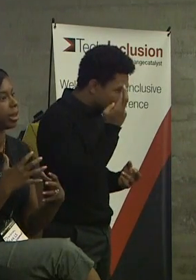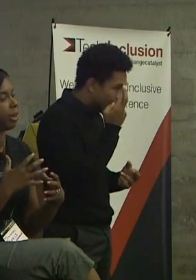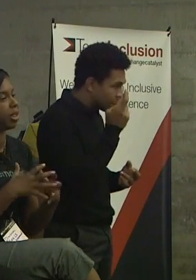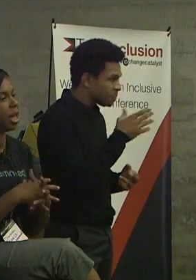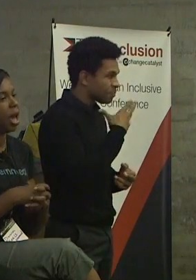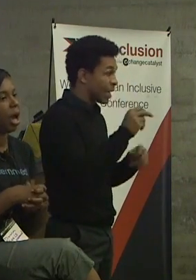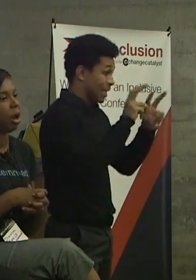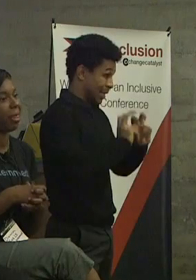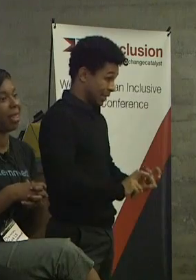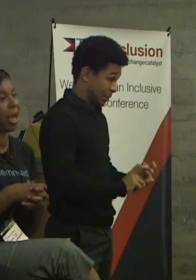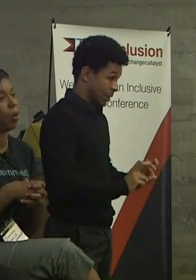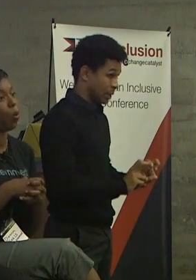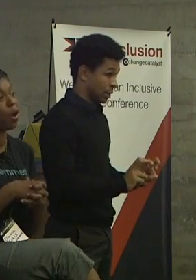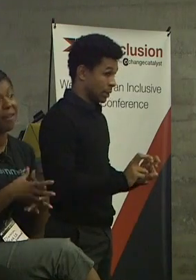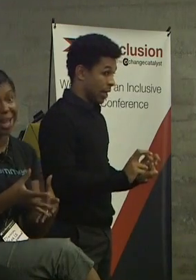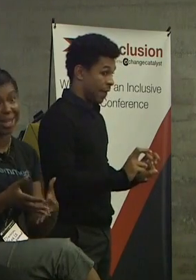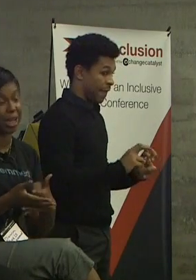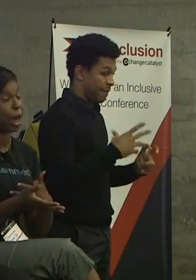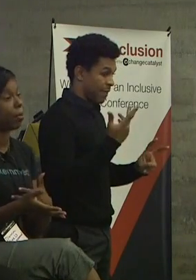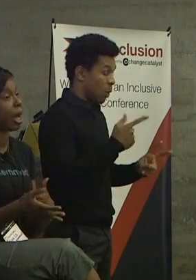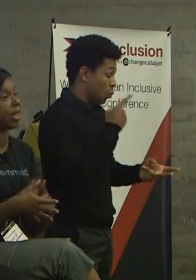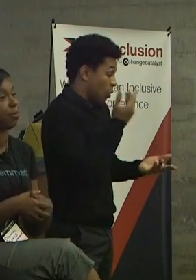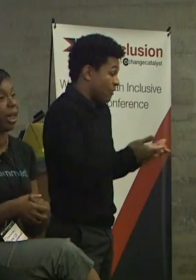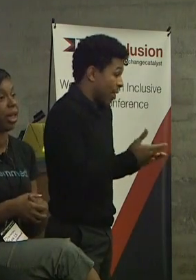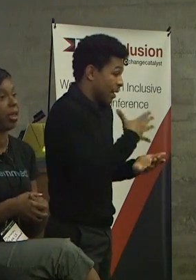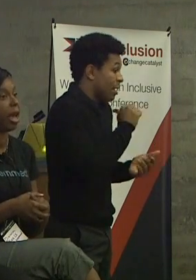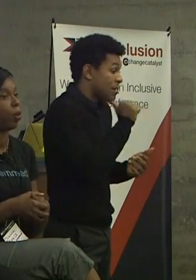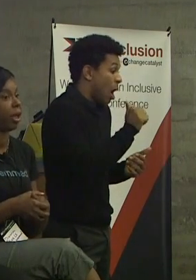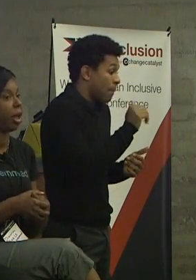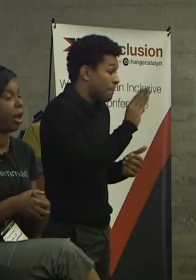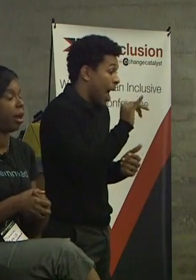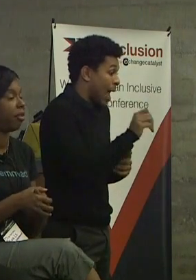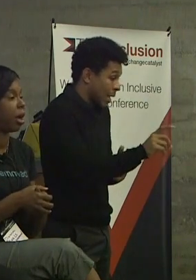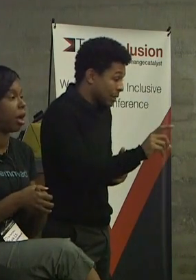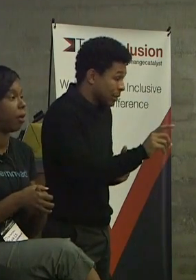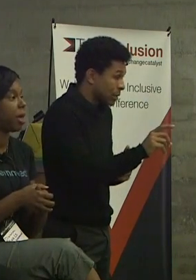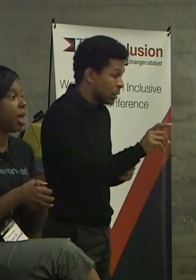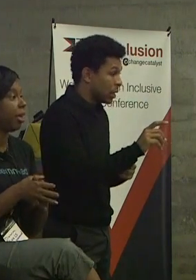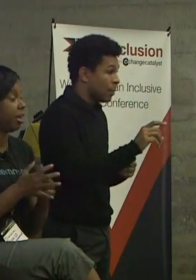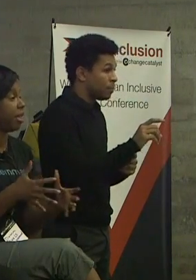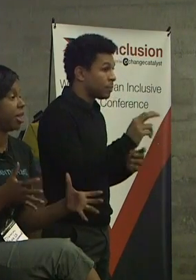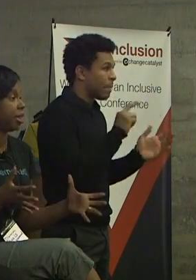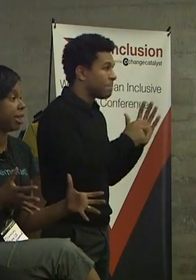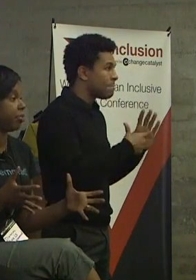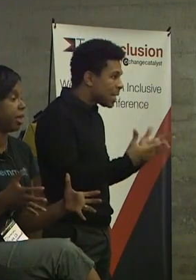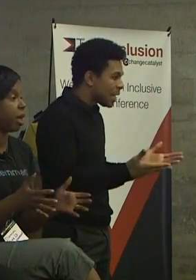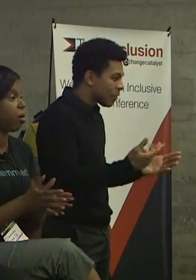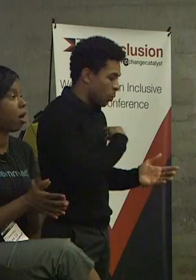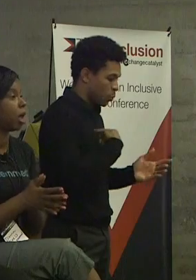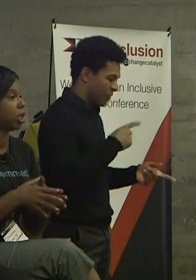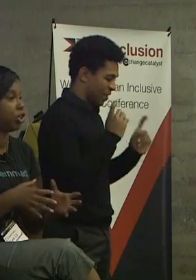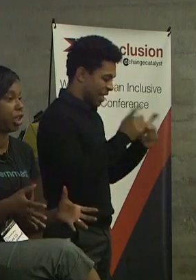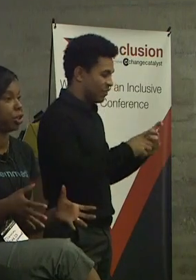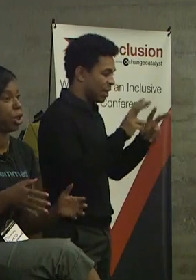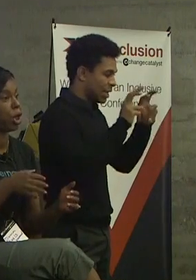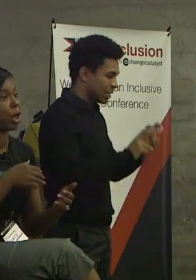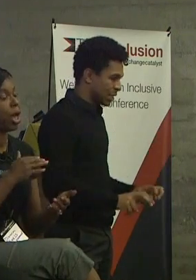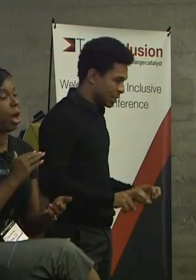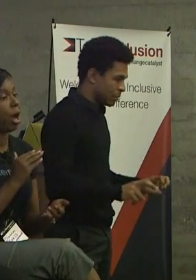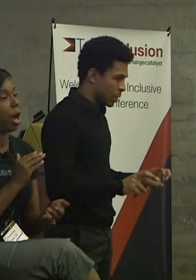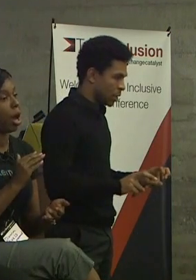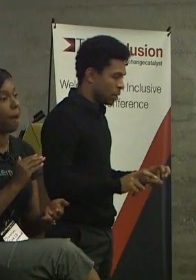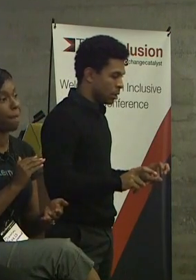good assessments that were validated non-biased, meaning that we have given the assessments across